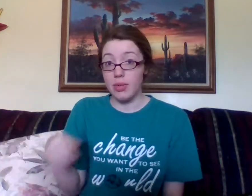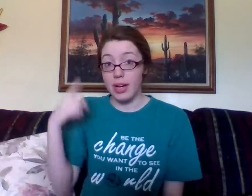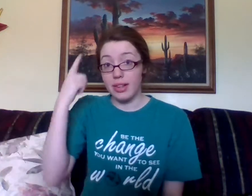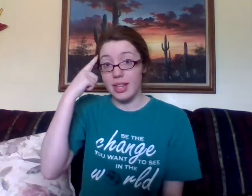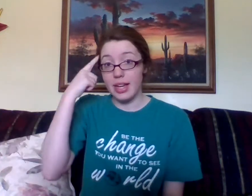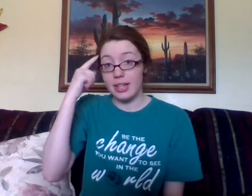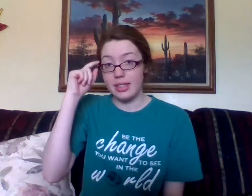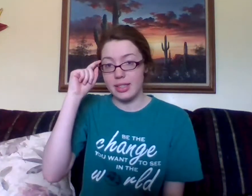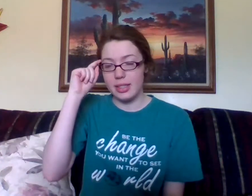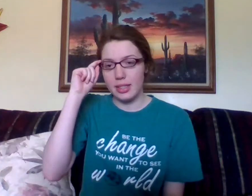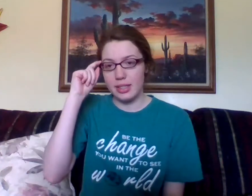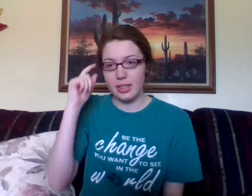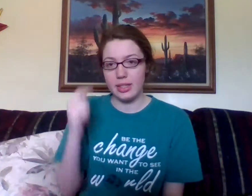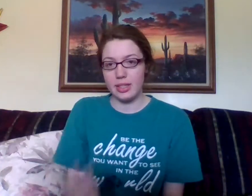everywhere think?